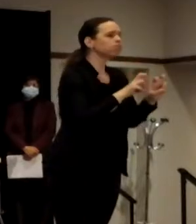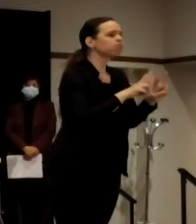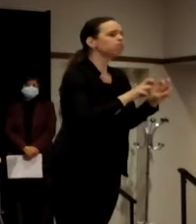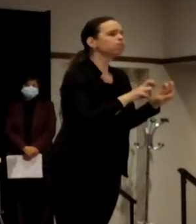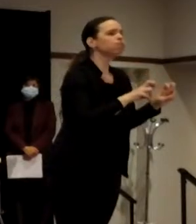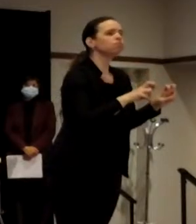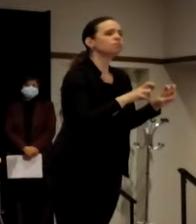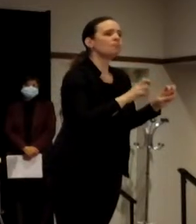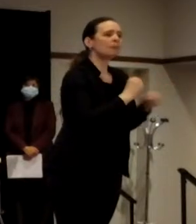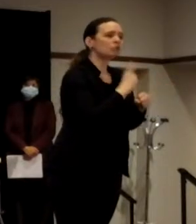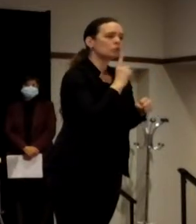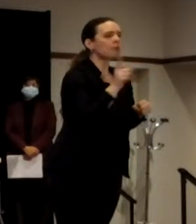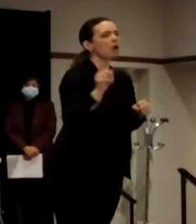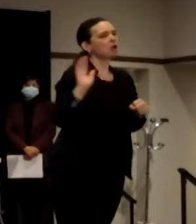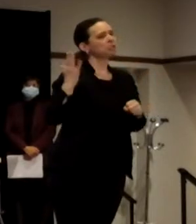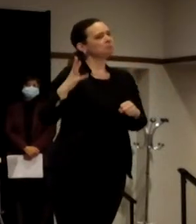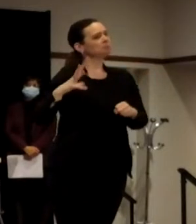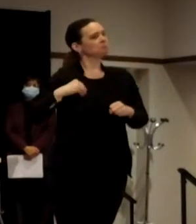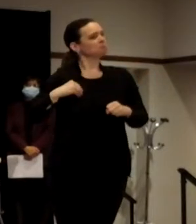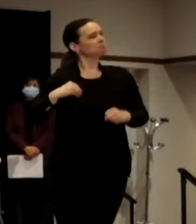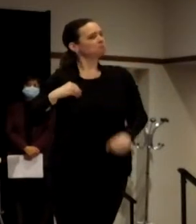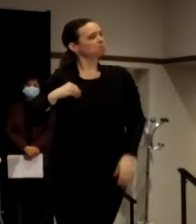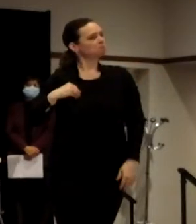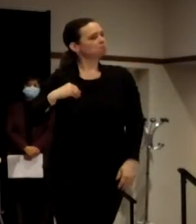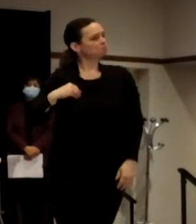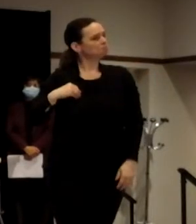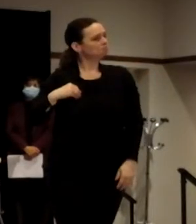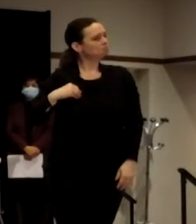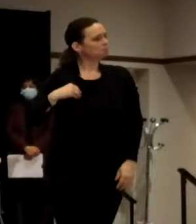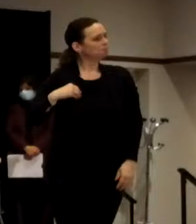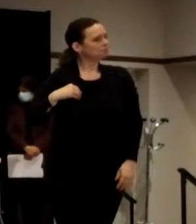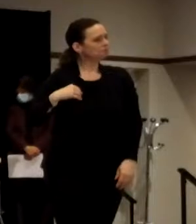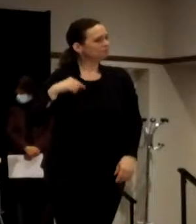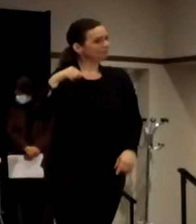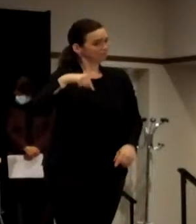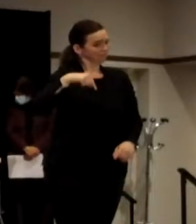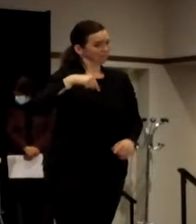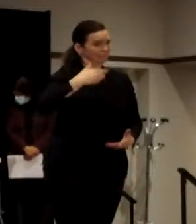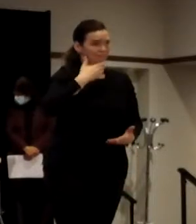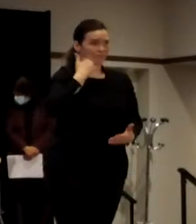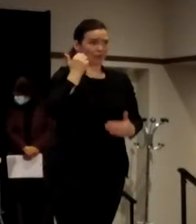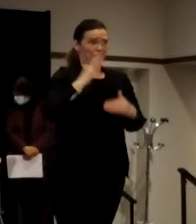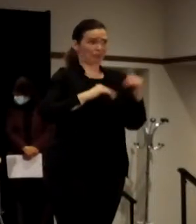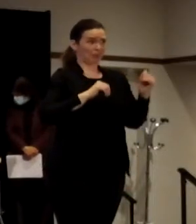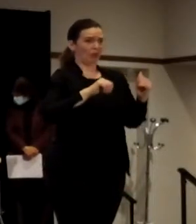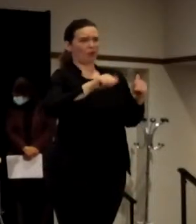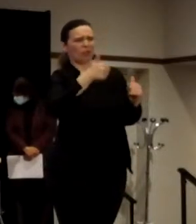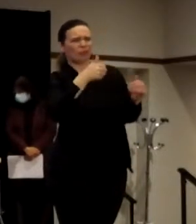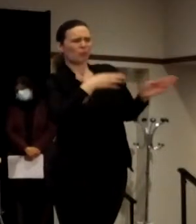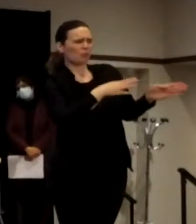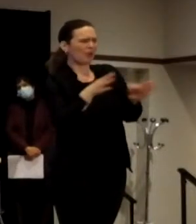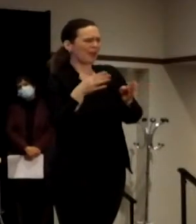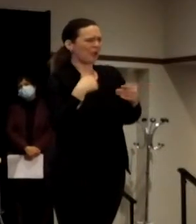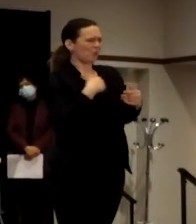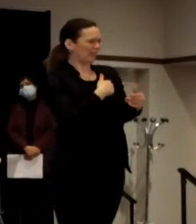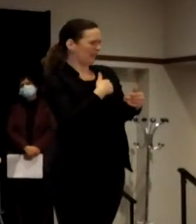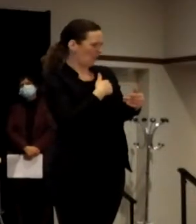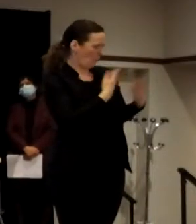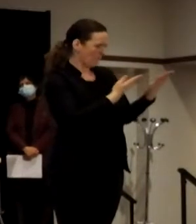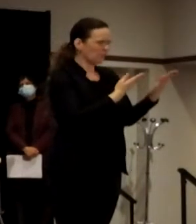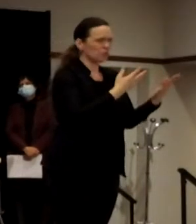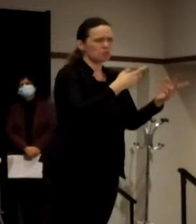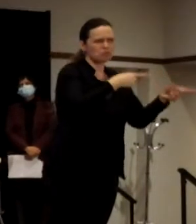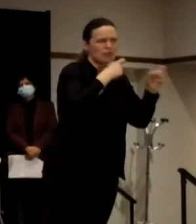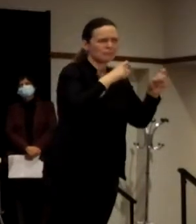than a different type of rapid test, which is more expensive, which makes things unfeasible. So we met in the middle